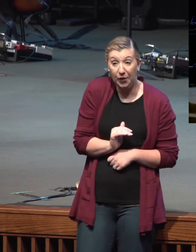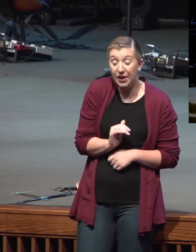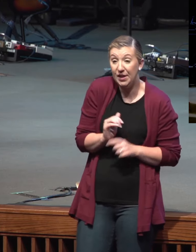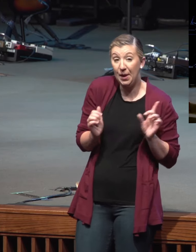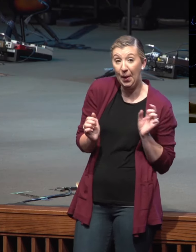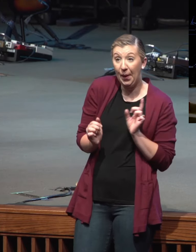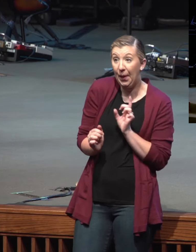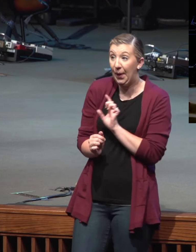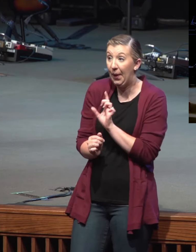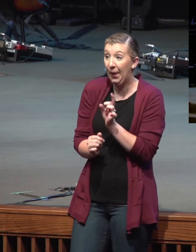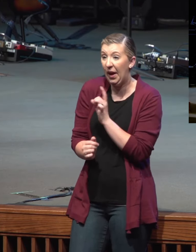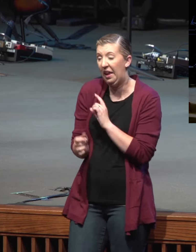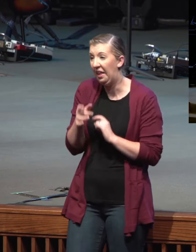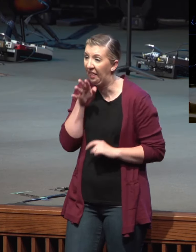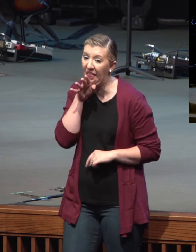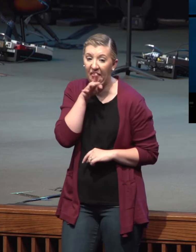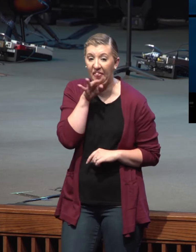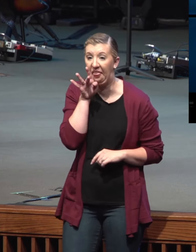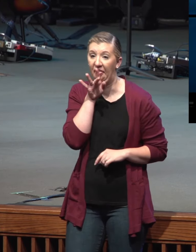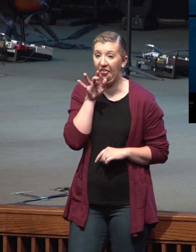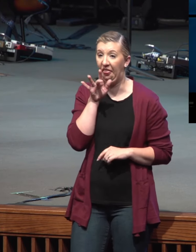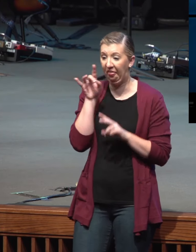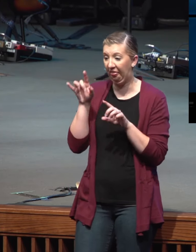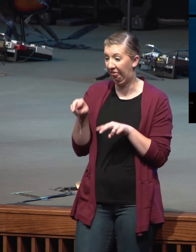coming around and running his mouth.